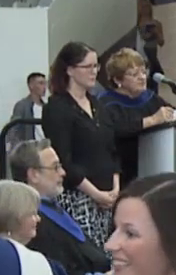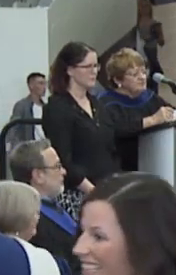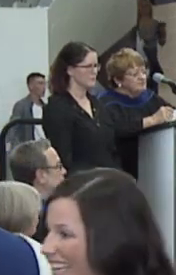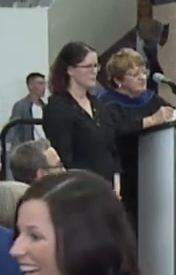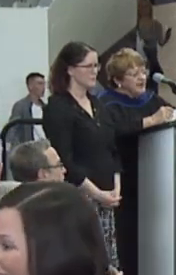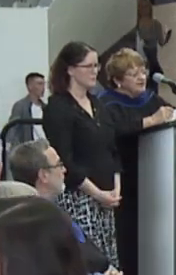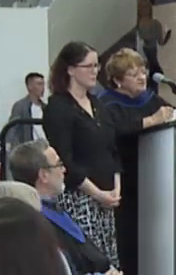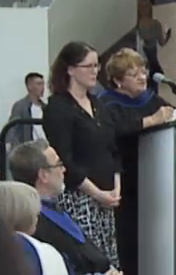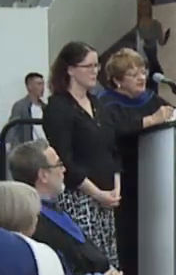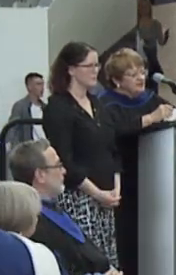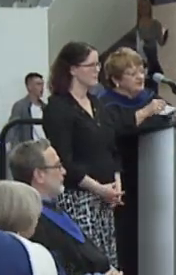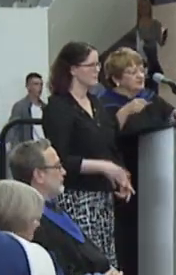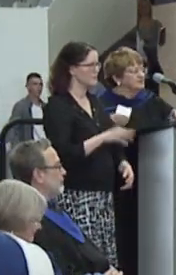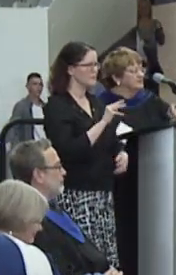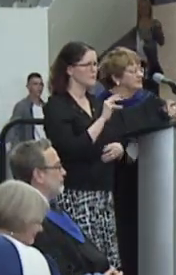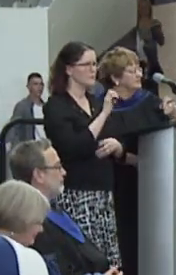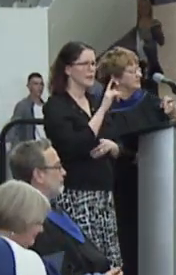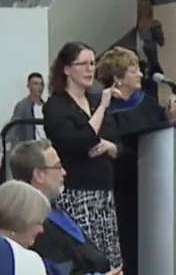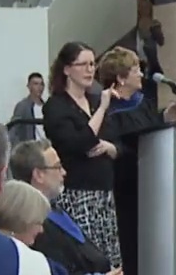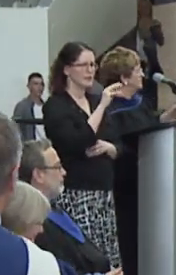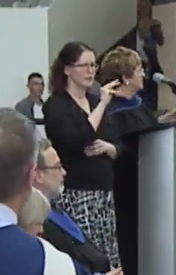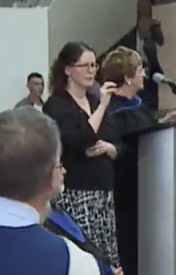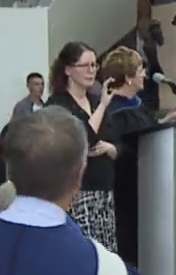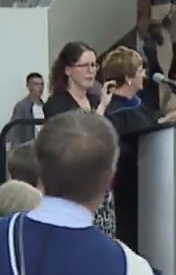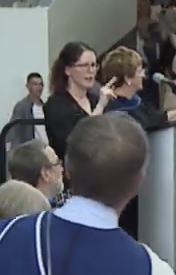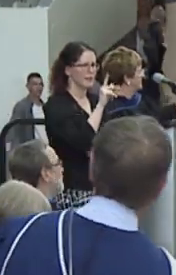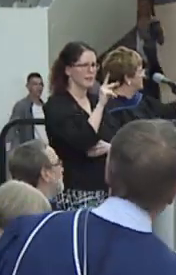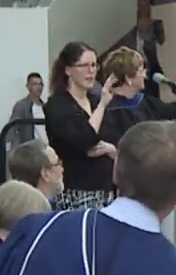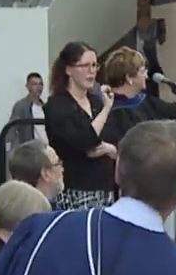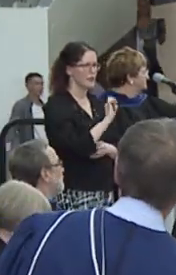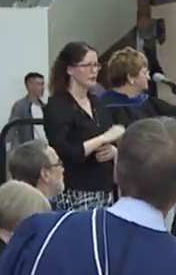Emily McIntyre.